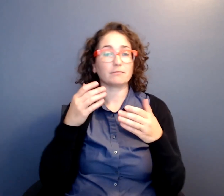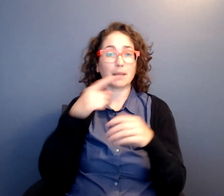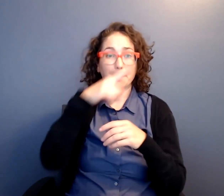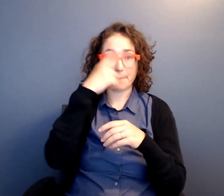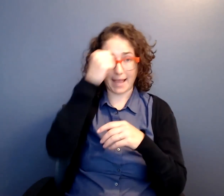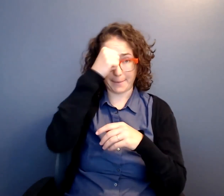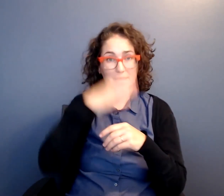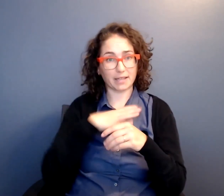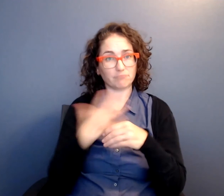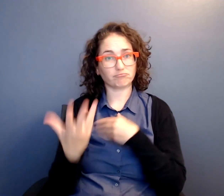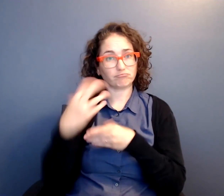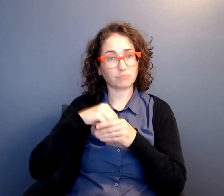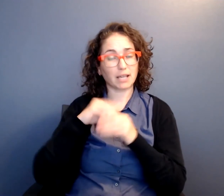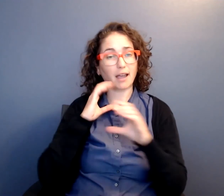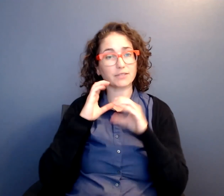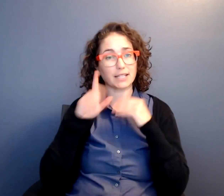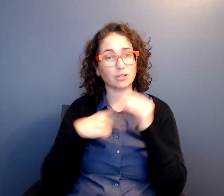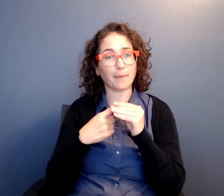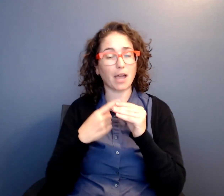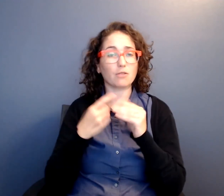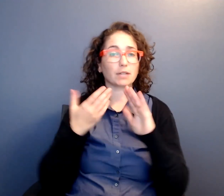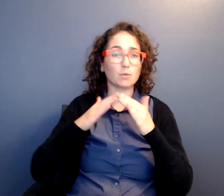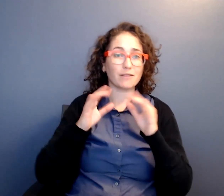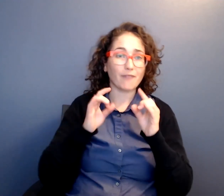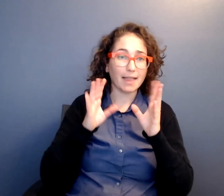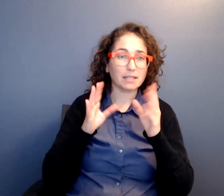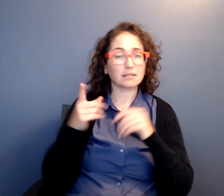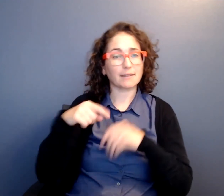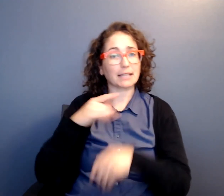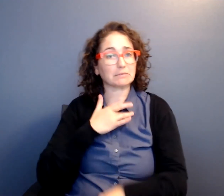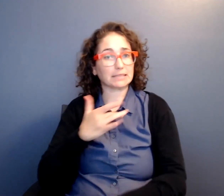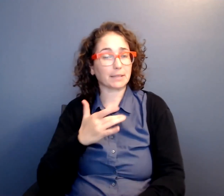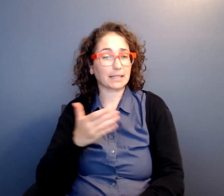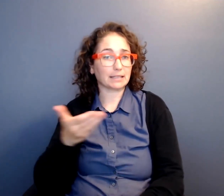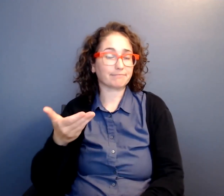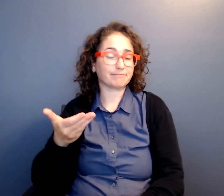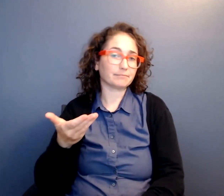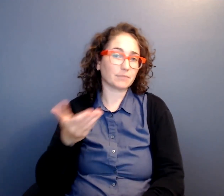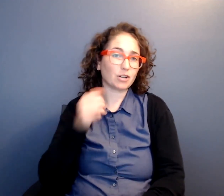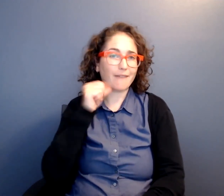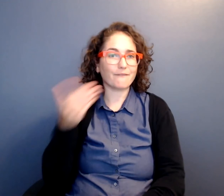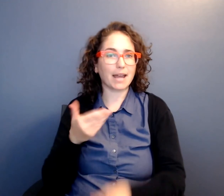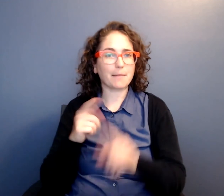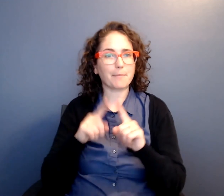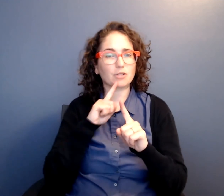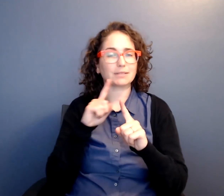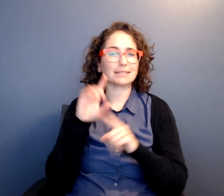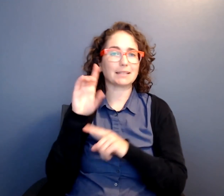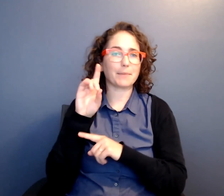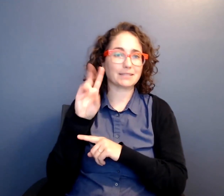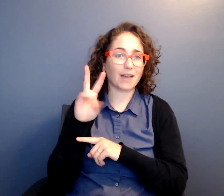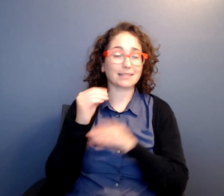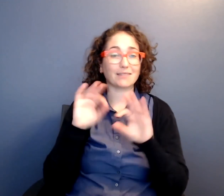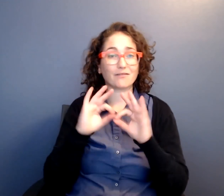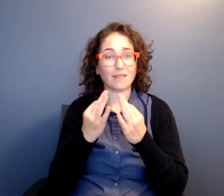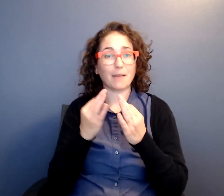into conversations about community violence, which they generally are invited to, but domestic and family violence as well, which